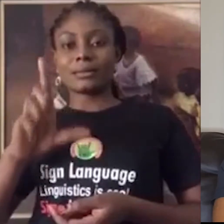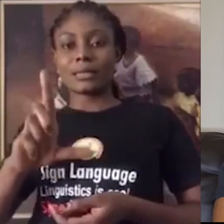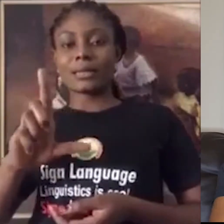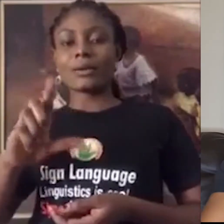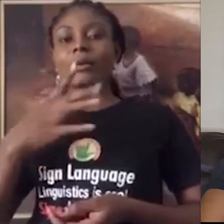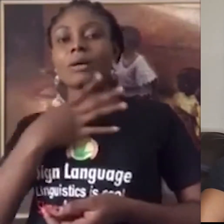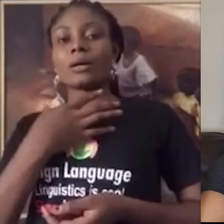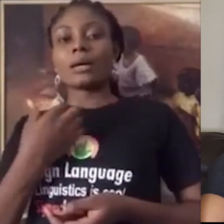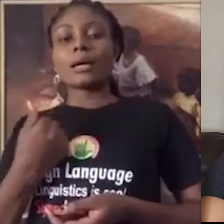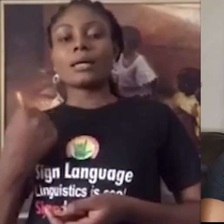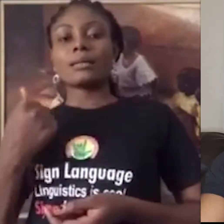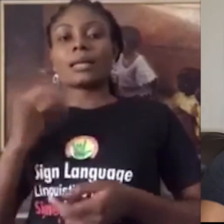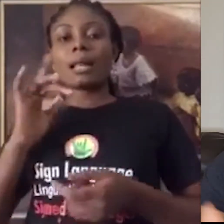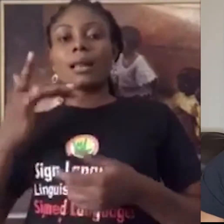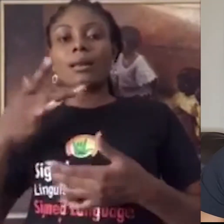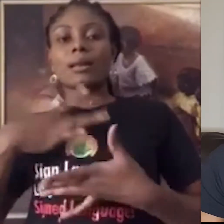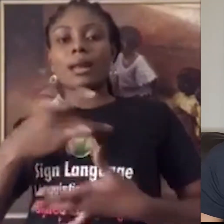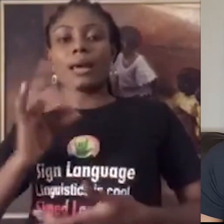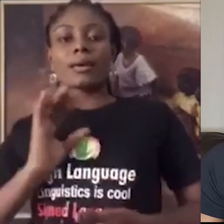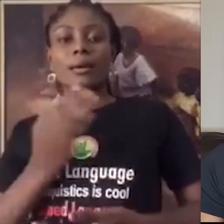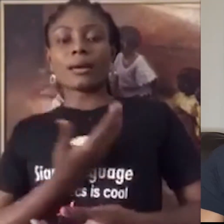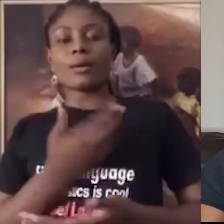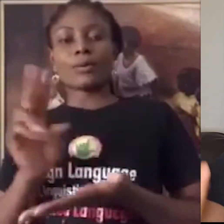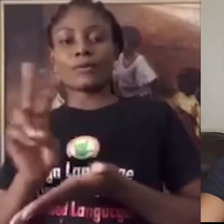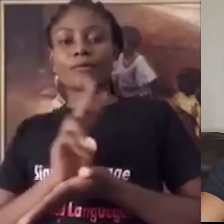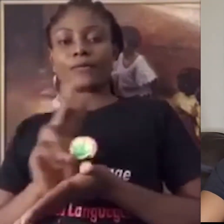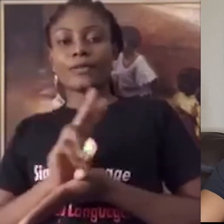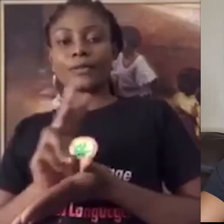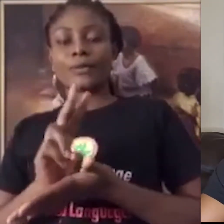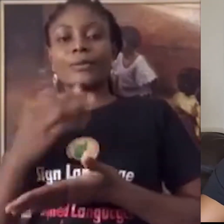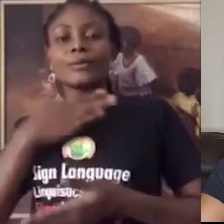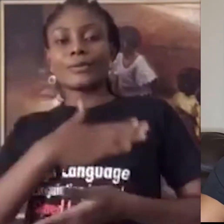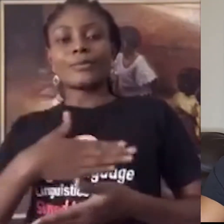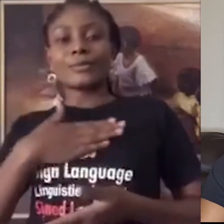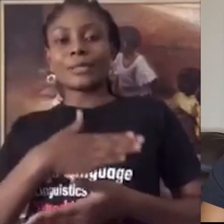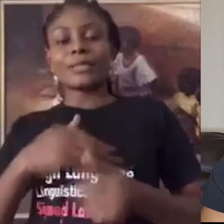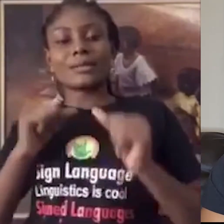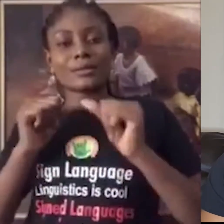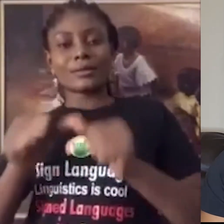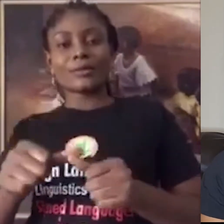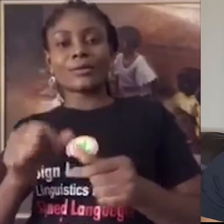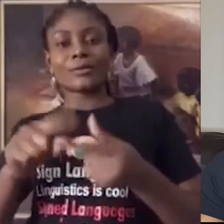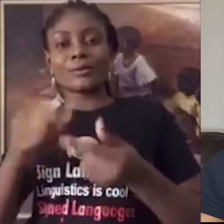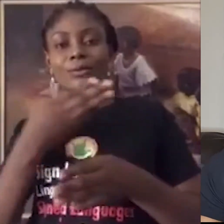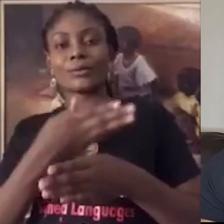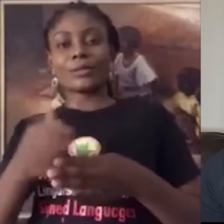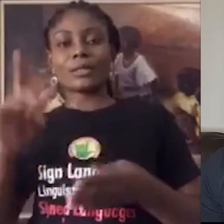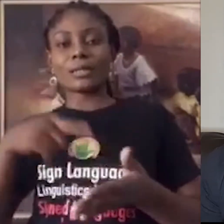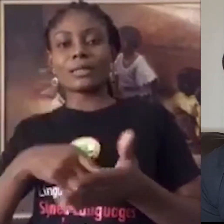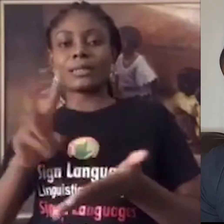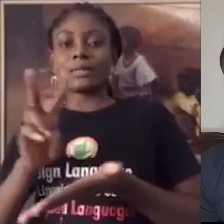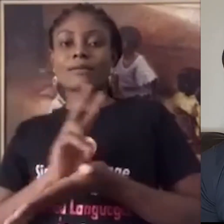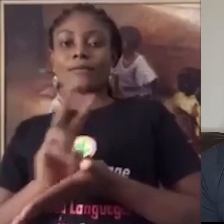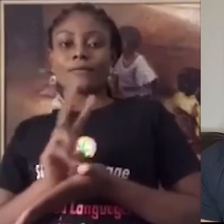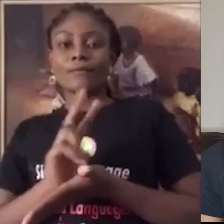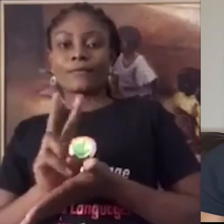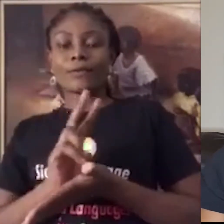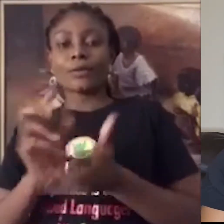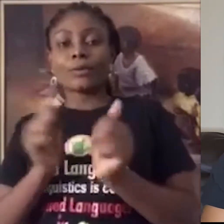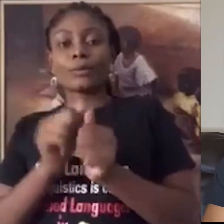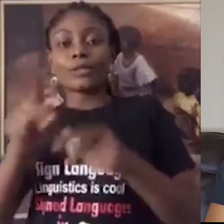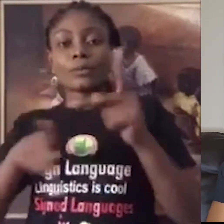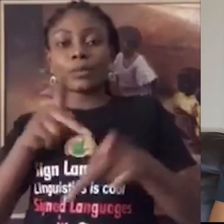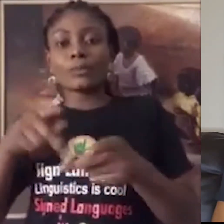that, and like our video. Please go ahead and share this video with people that you know that it